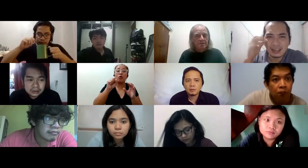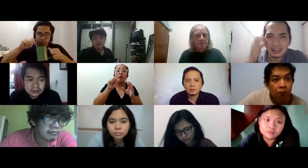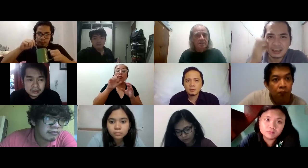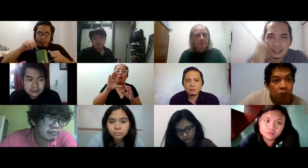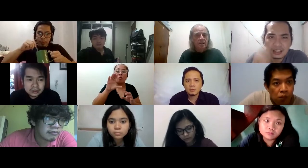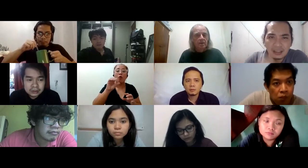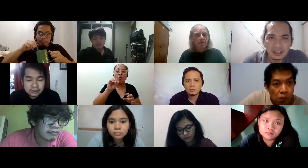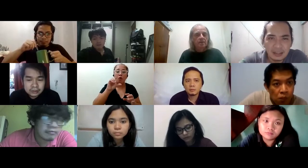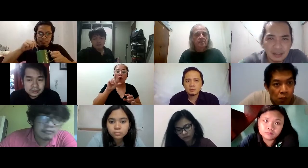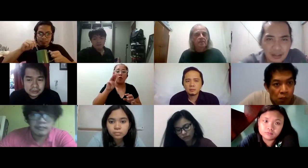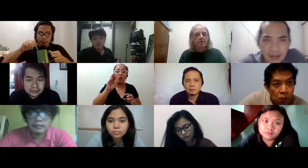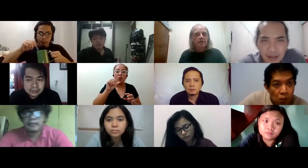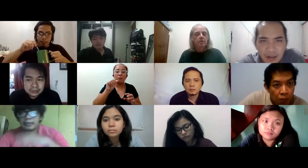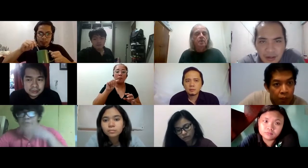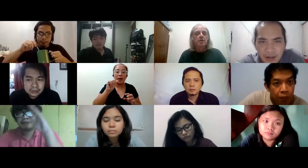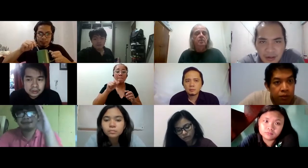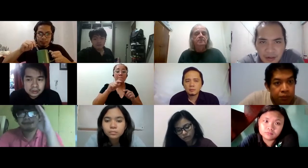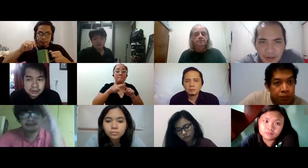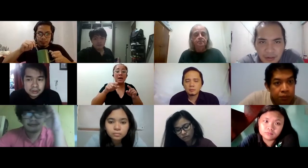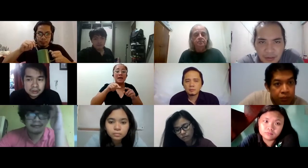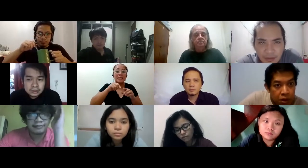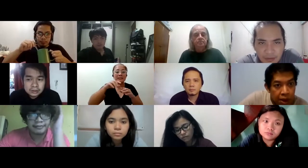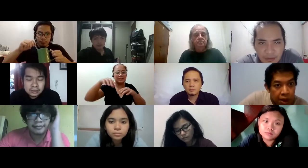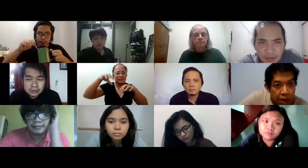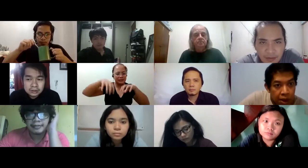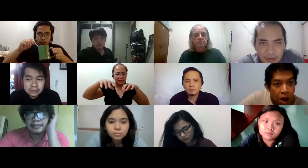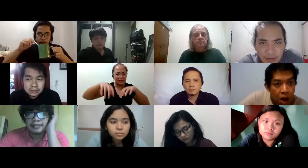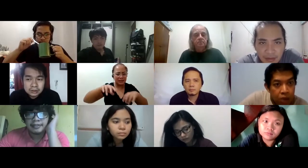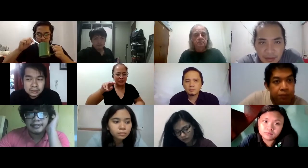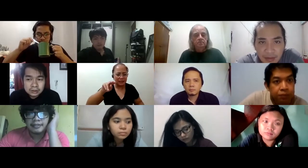But it's near Nicaragua.